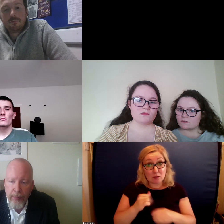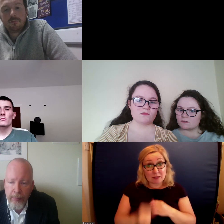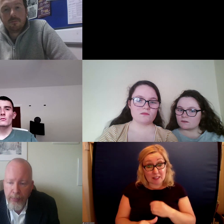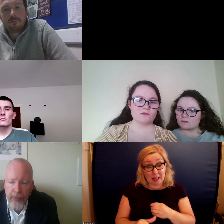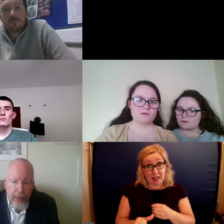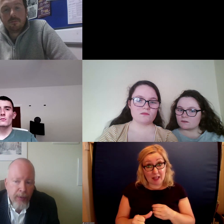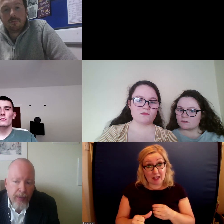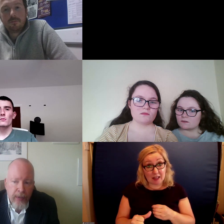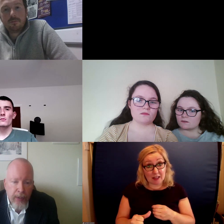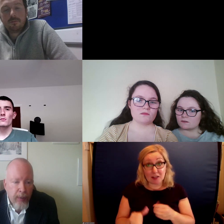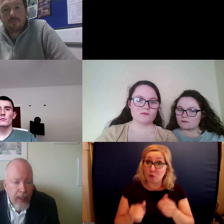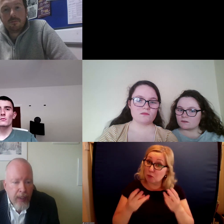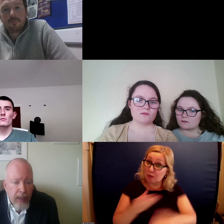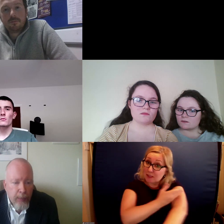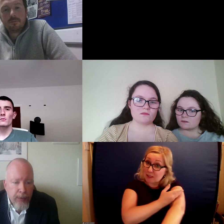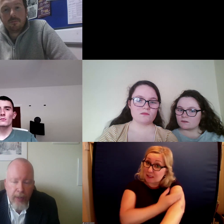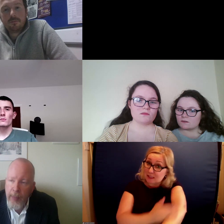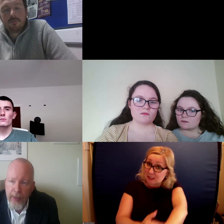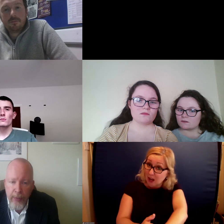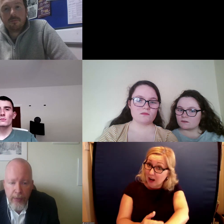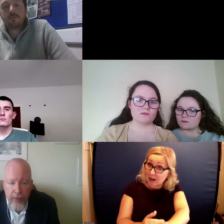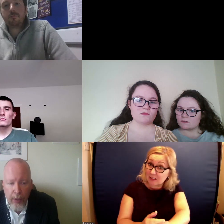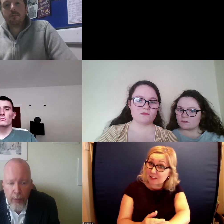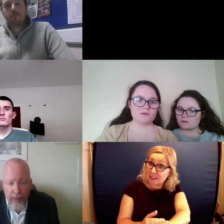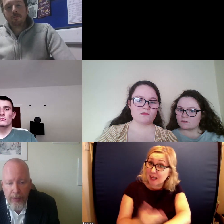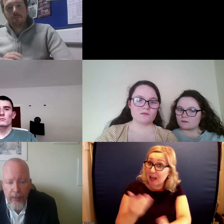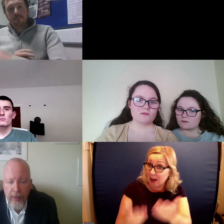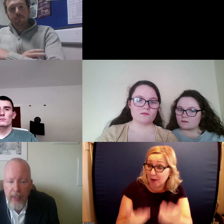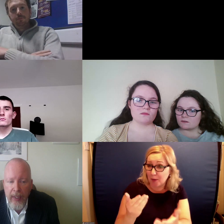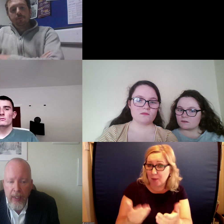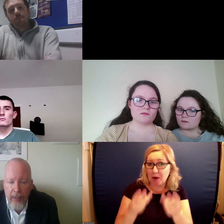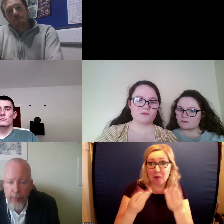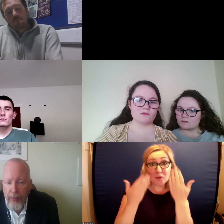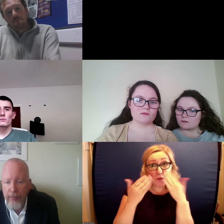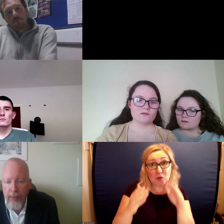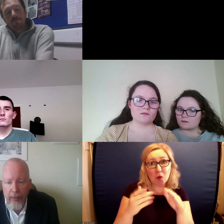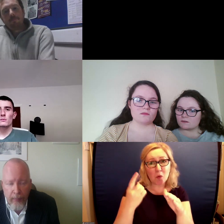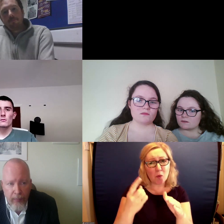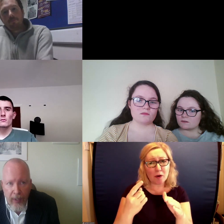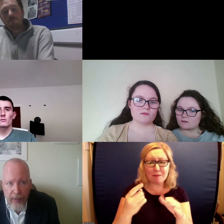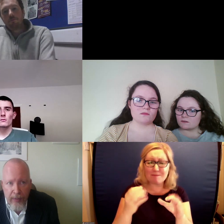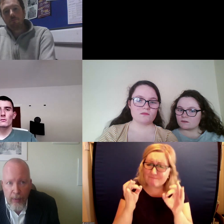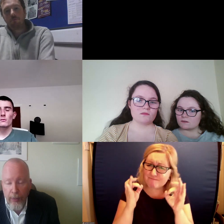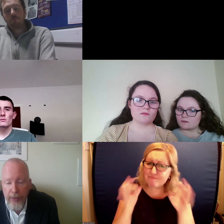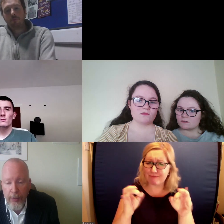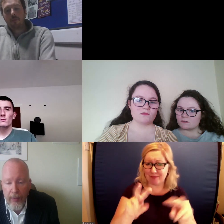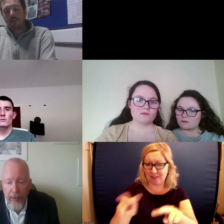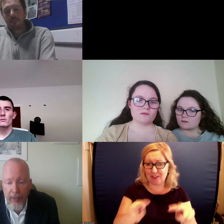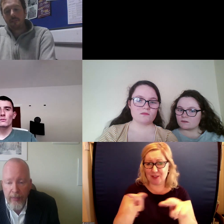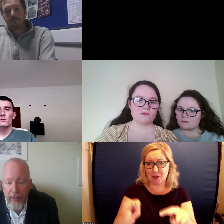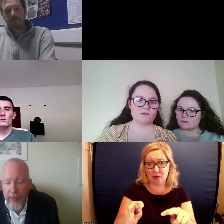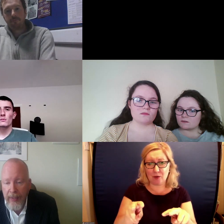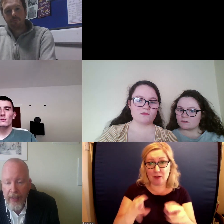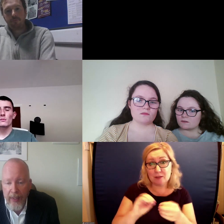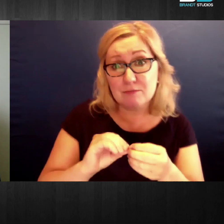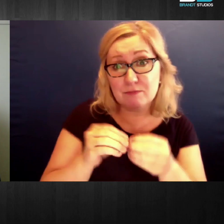really brilliant creative video that was created by youth to show and stress the importance of empathy as the cornerstone to our